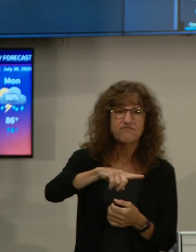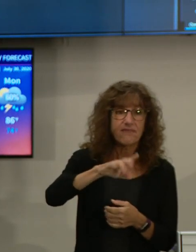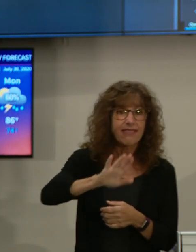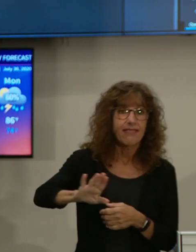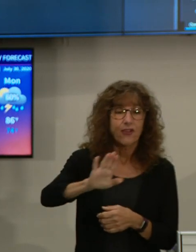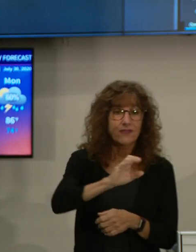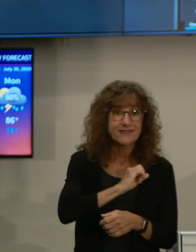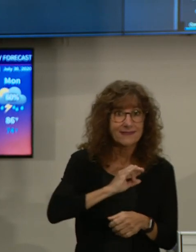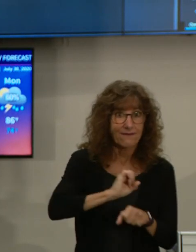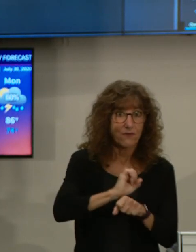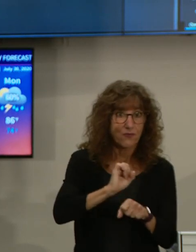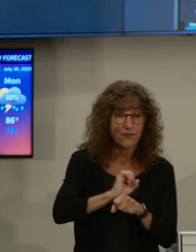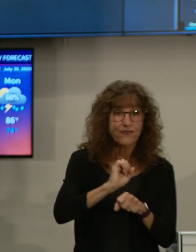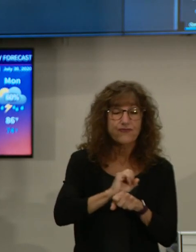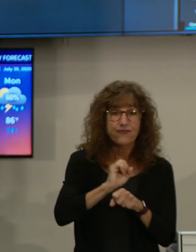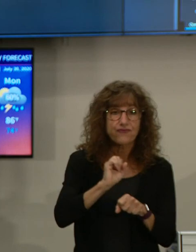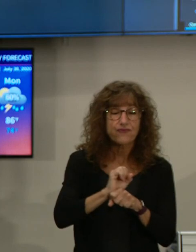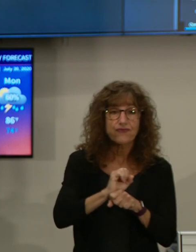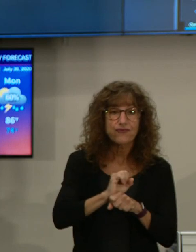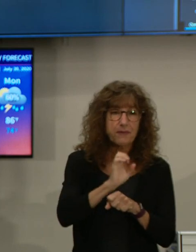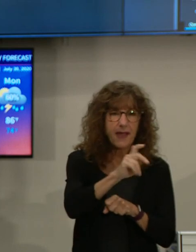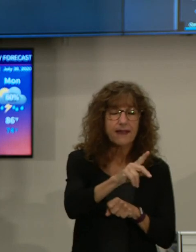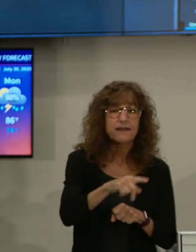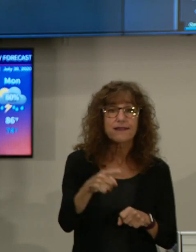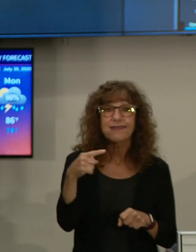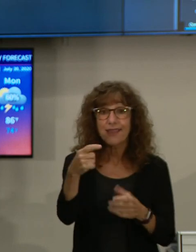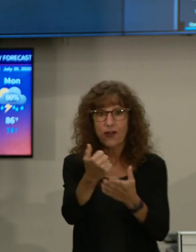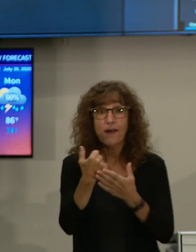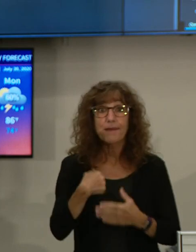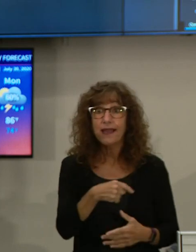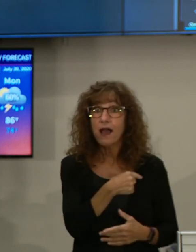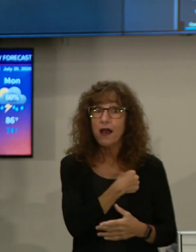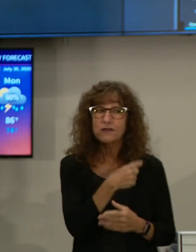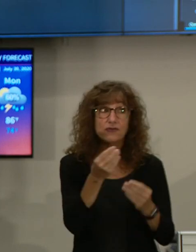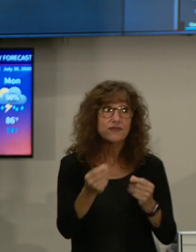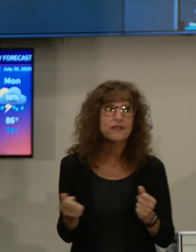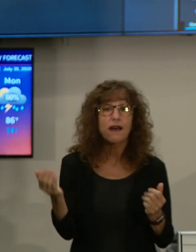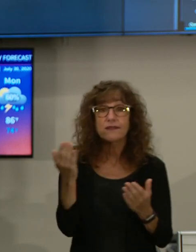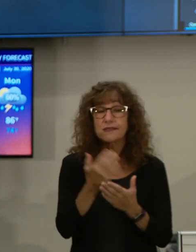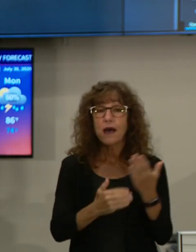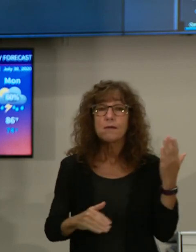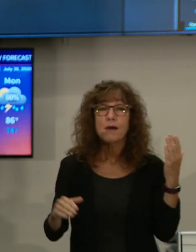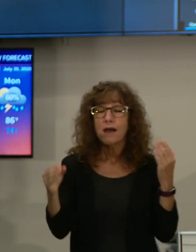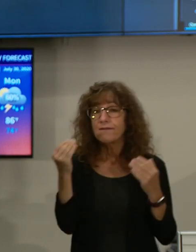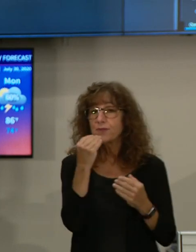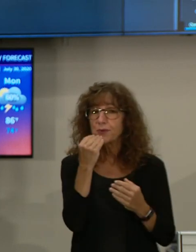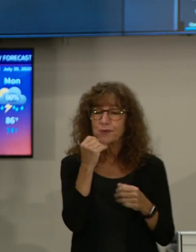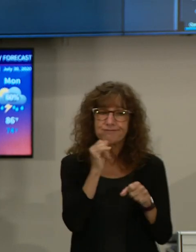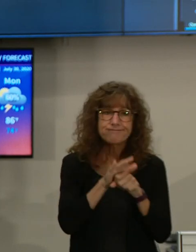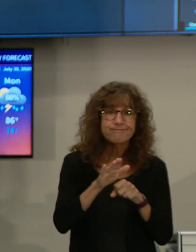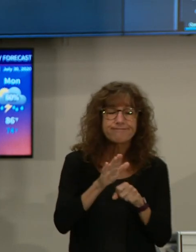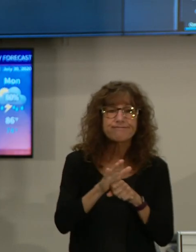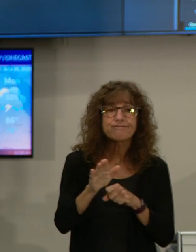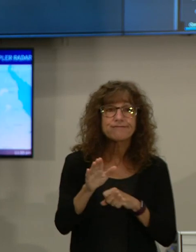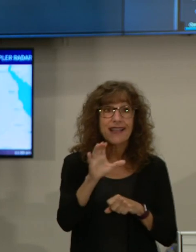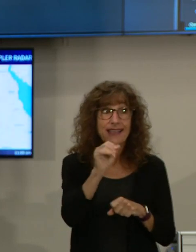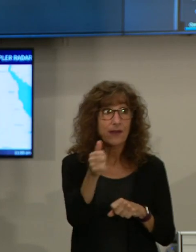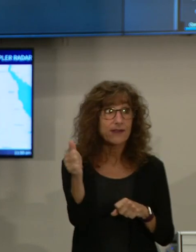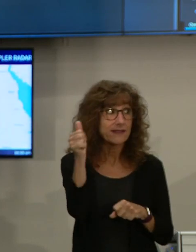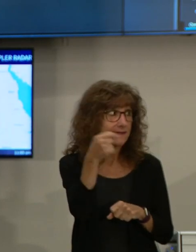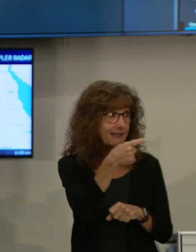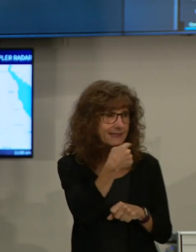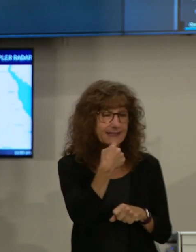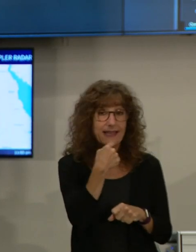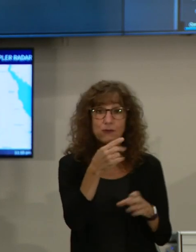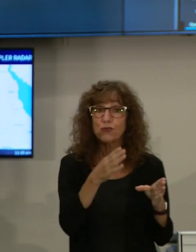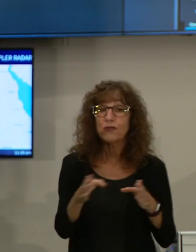to work through this pandemic, they are also helping us, to resolve some of this food insecurity. And as the county executive said, these